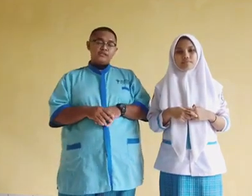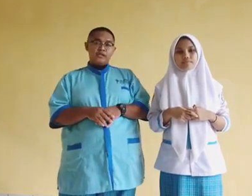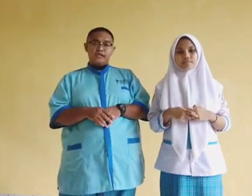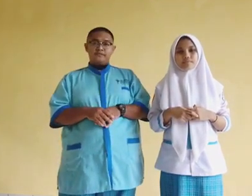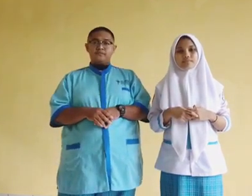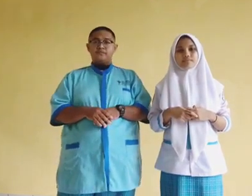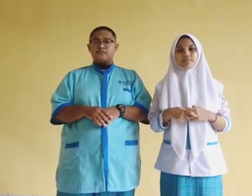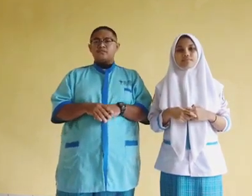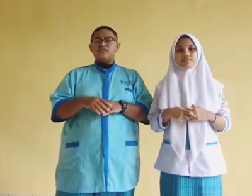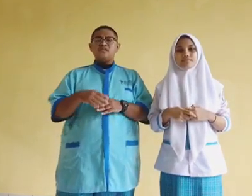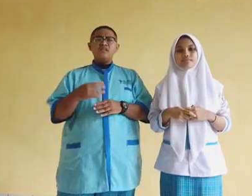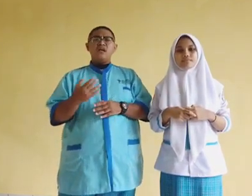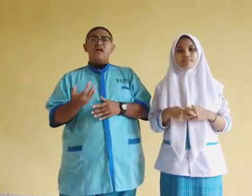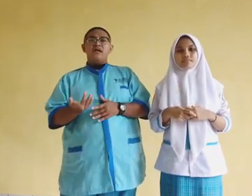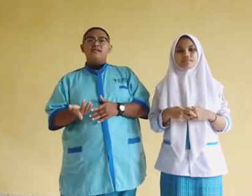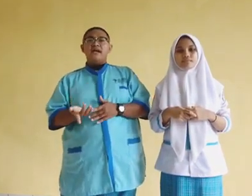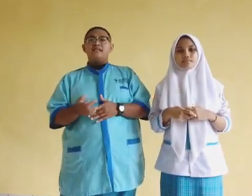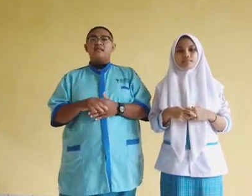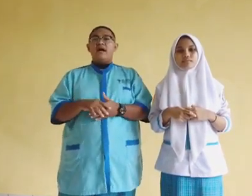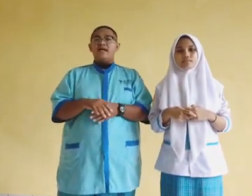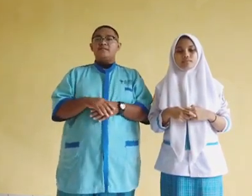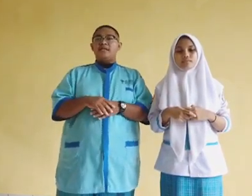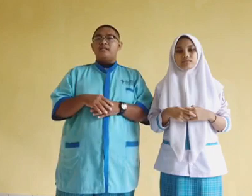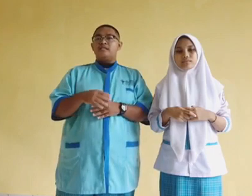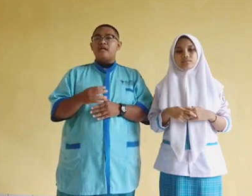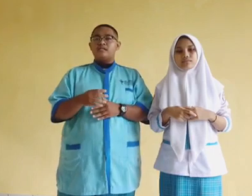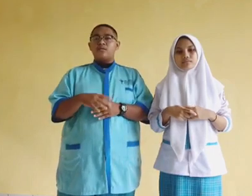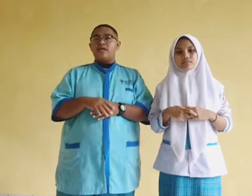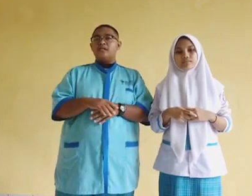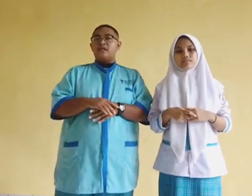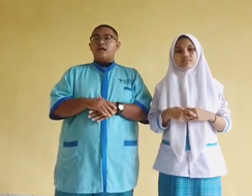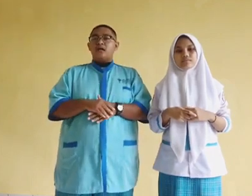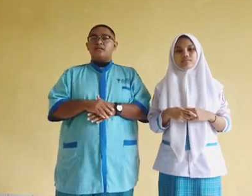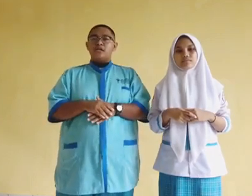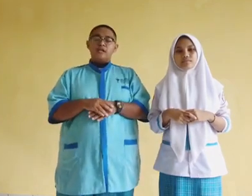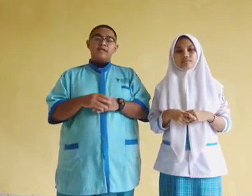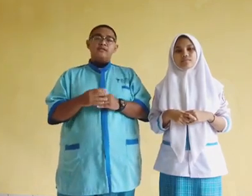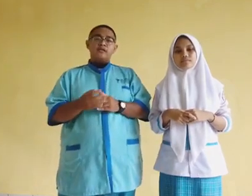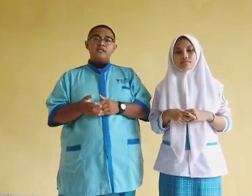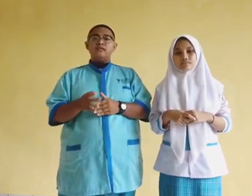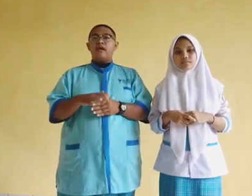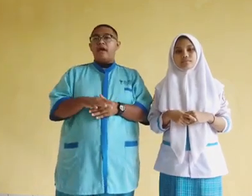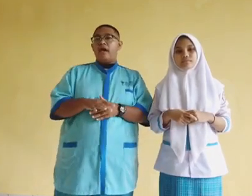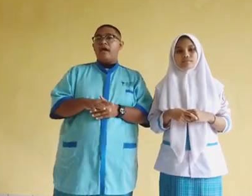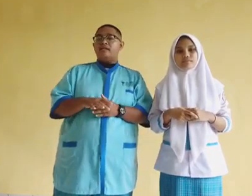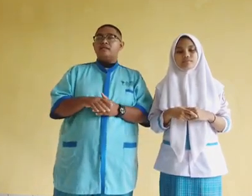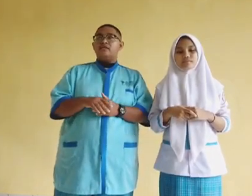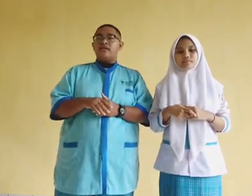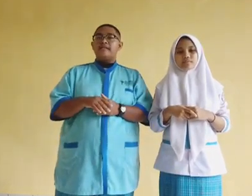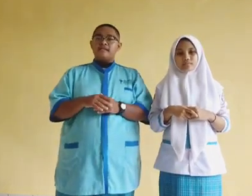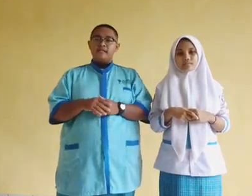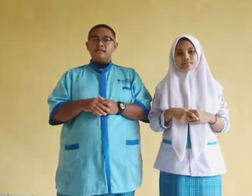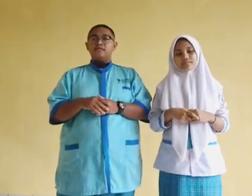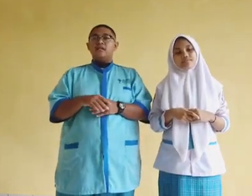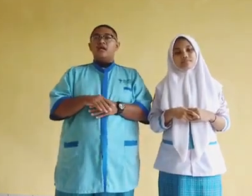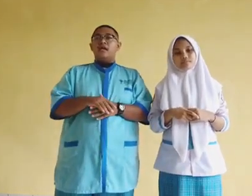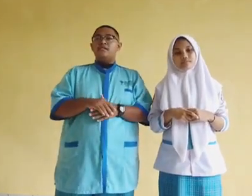electrode that has been stocked with sodium hydroxide and oil acid, is